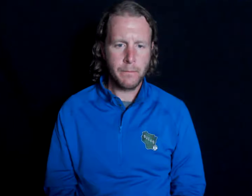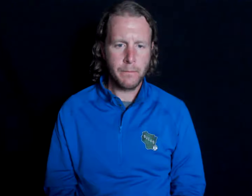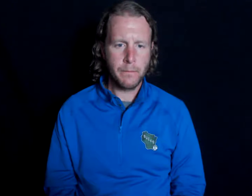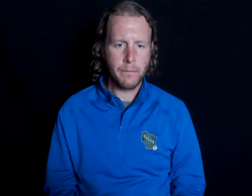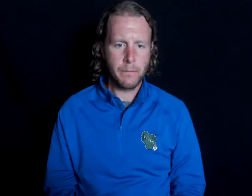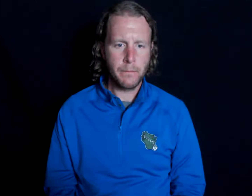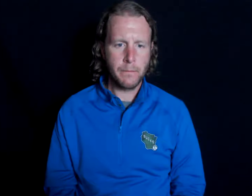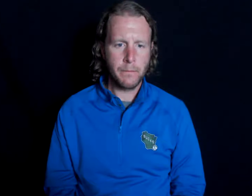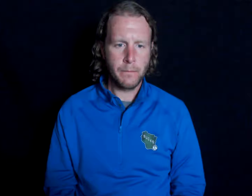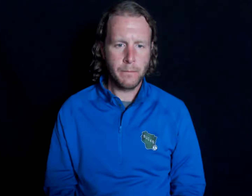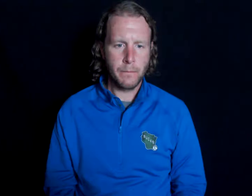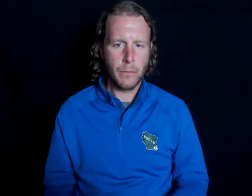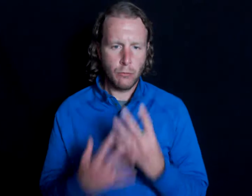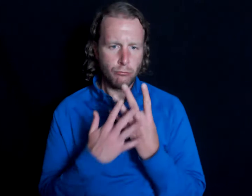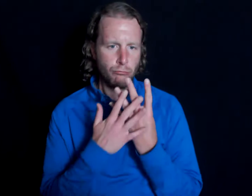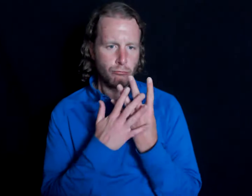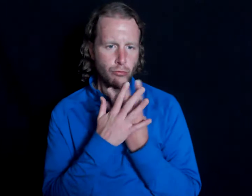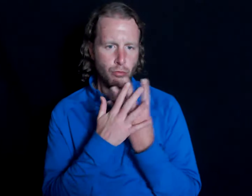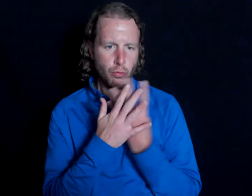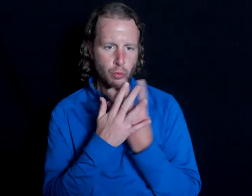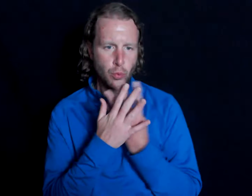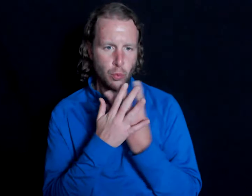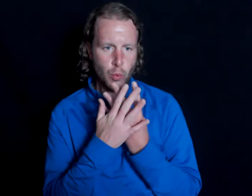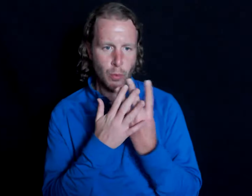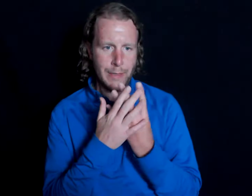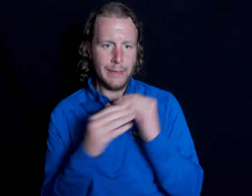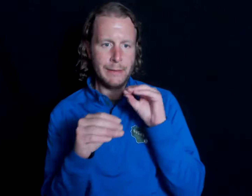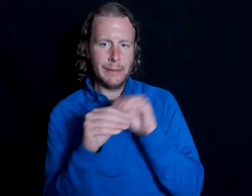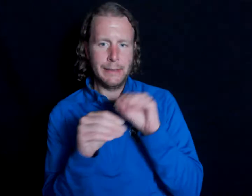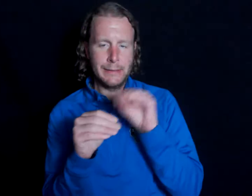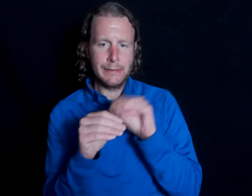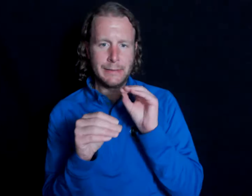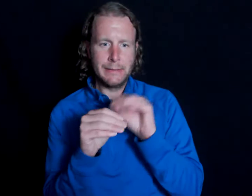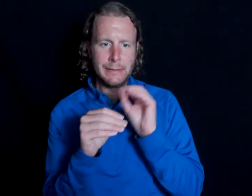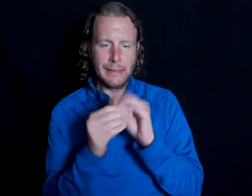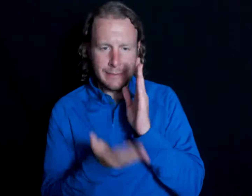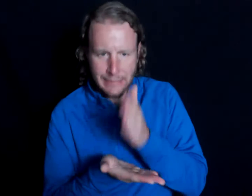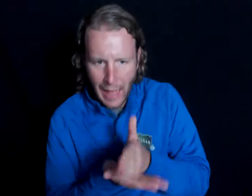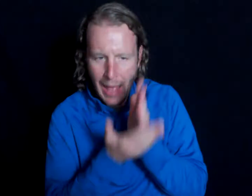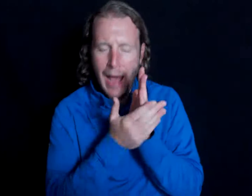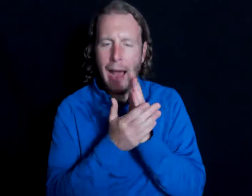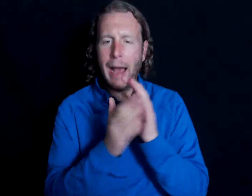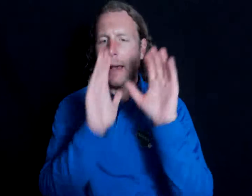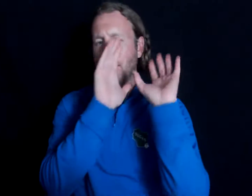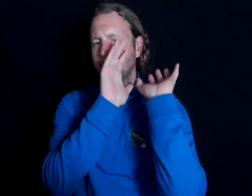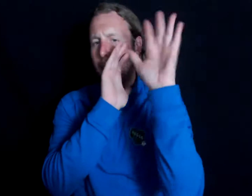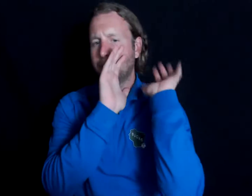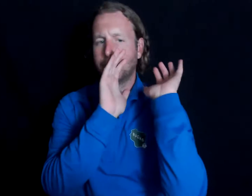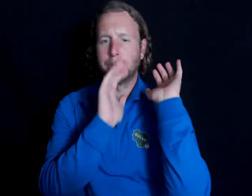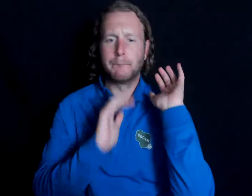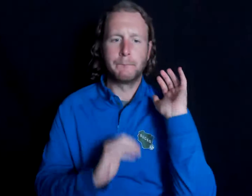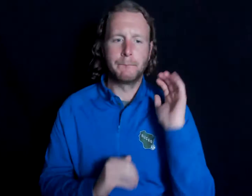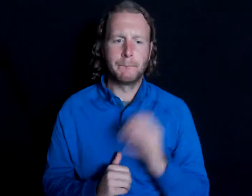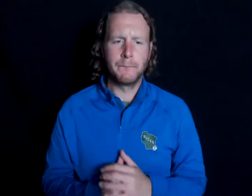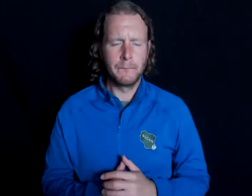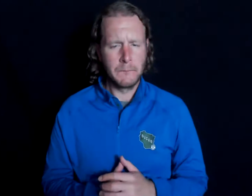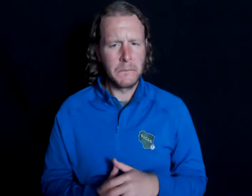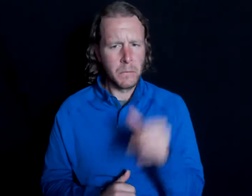Off the screen, it's Bledsoe into the paint. Nice jump stop and bucket. He's been solid today, boys. He really